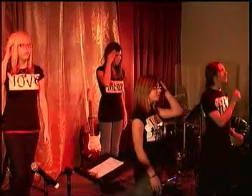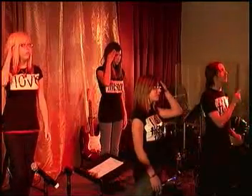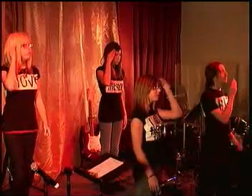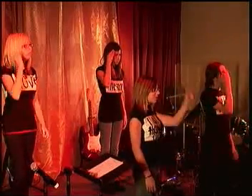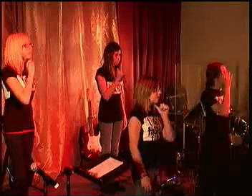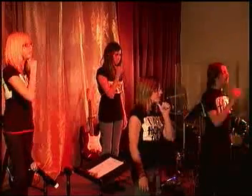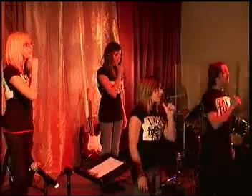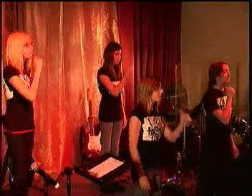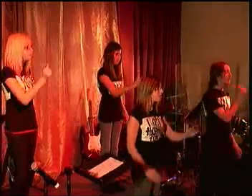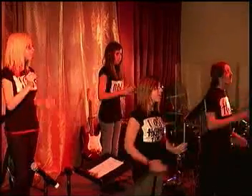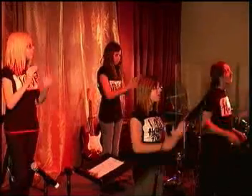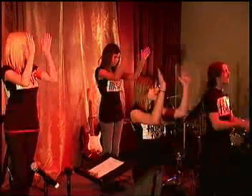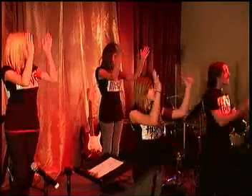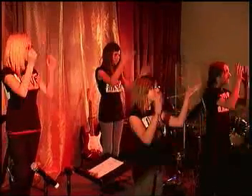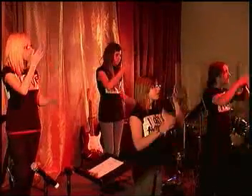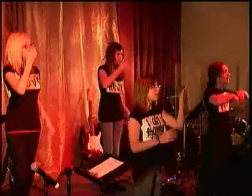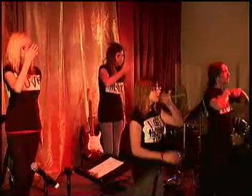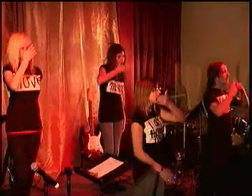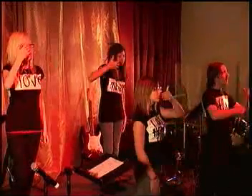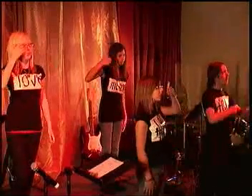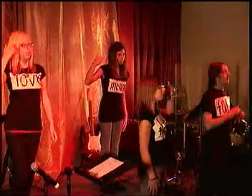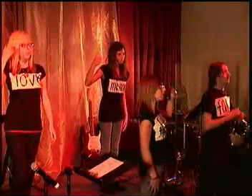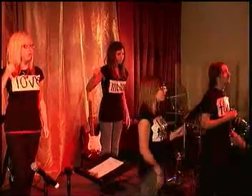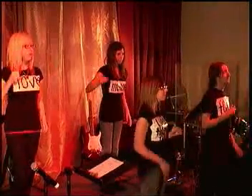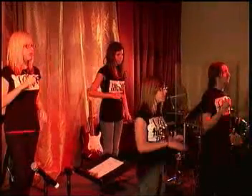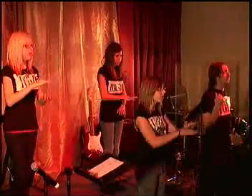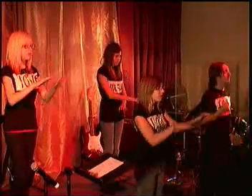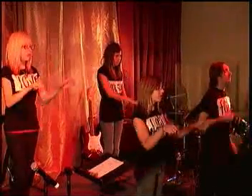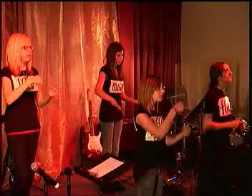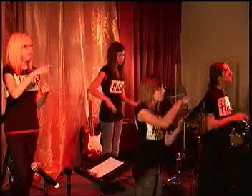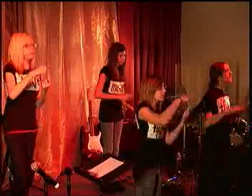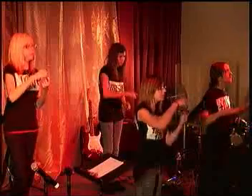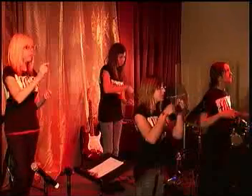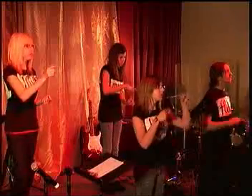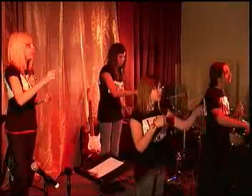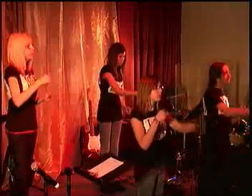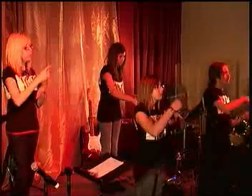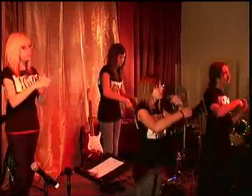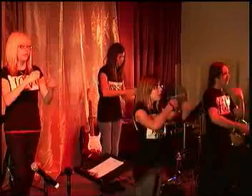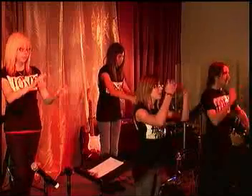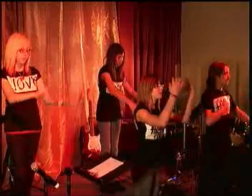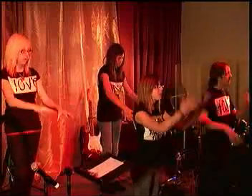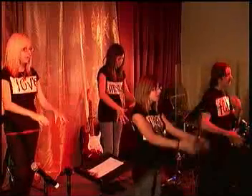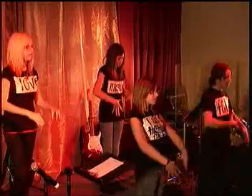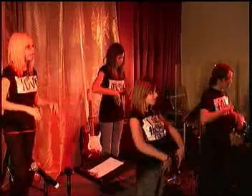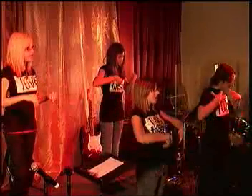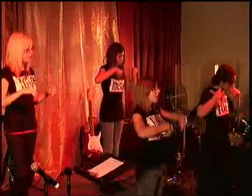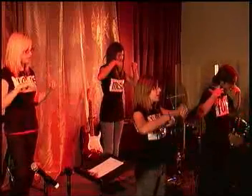that I'm not letting go. Even when you come undone.